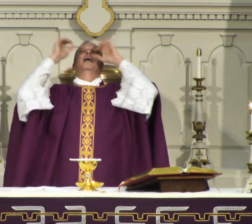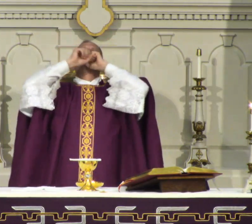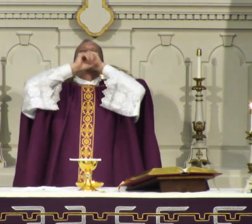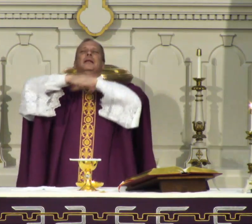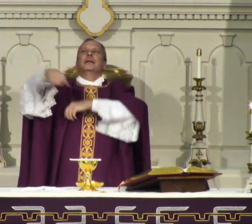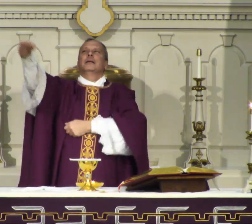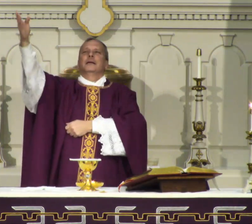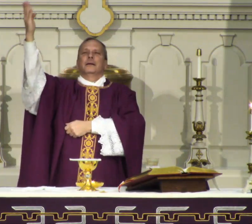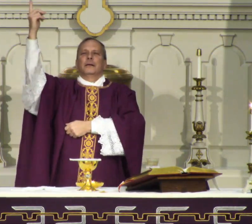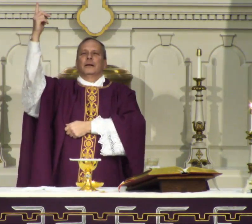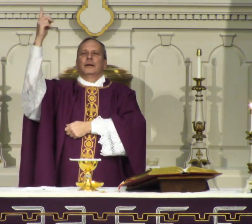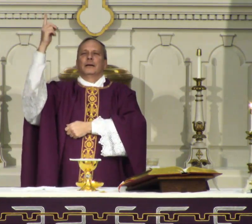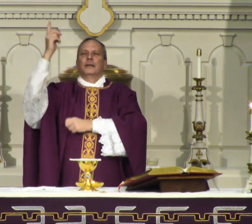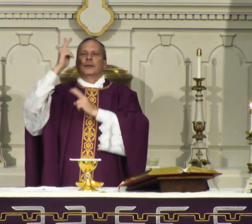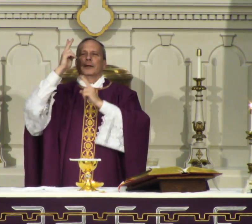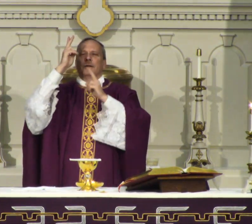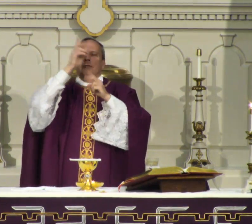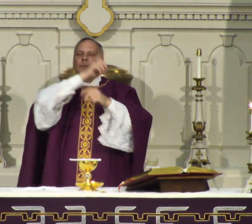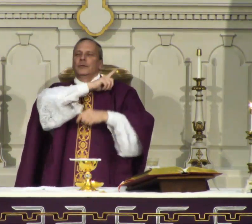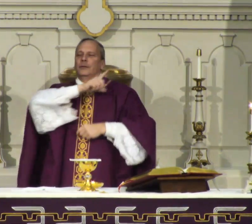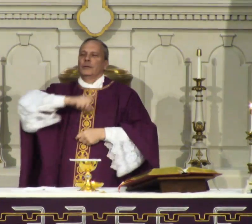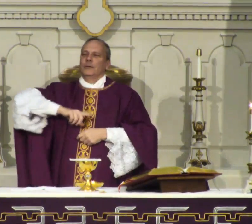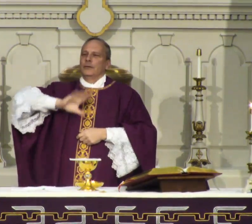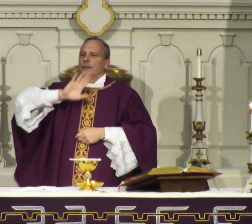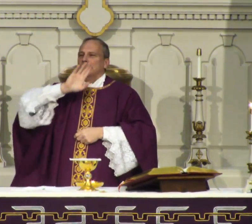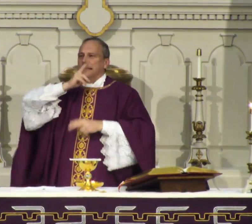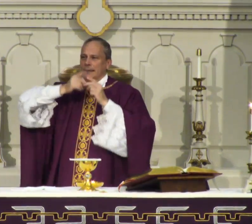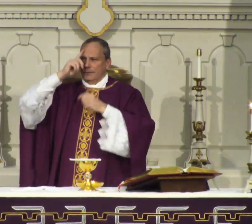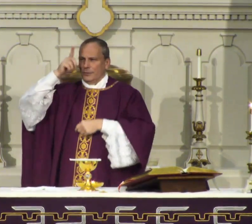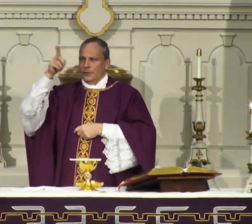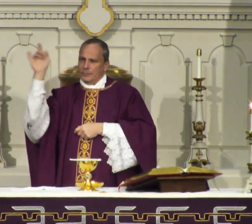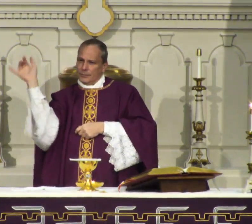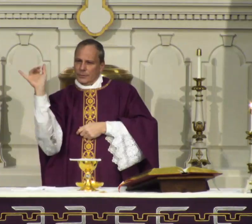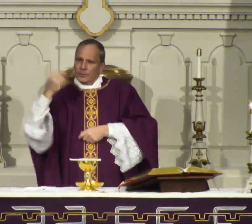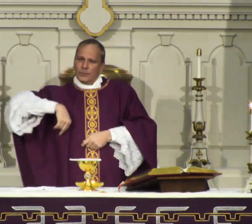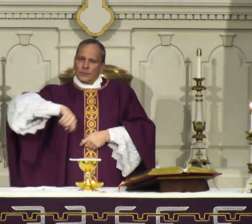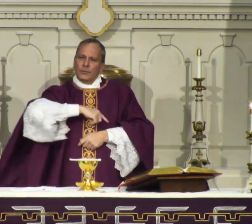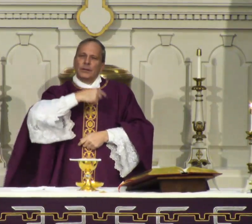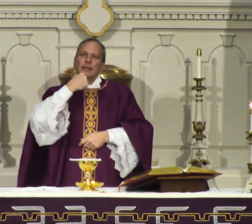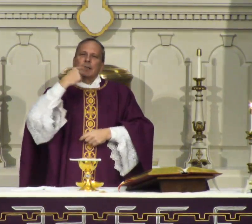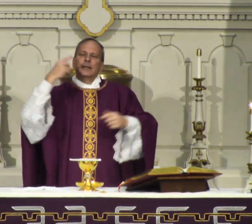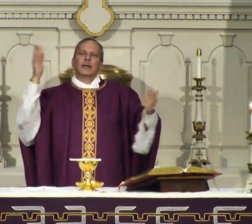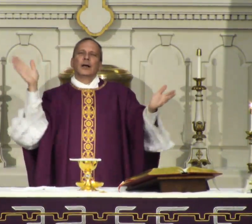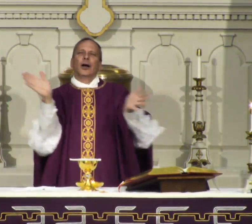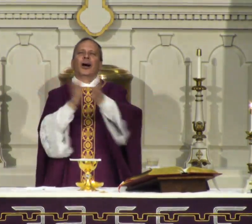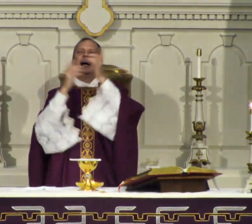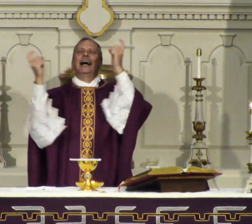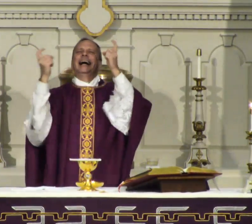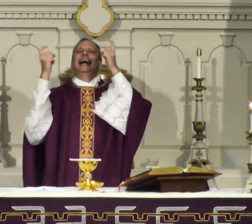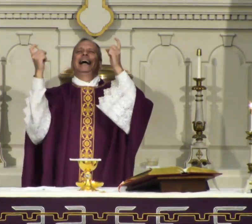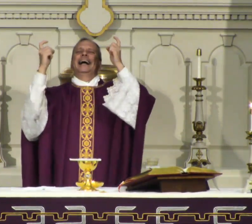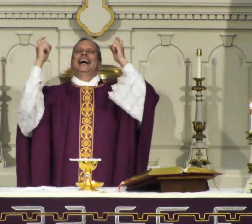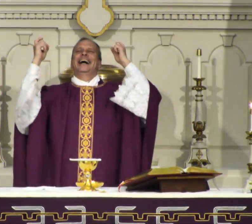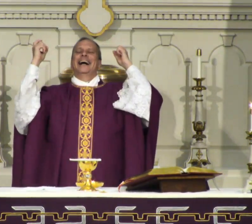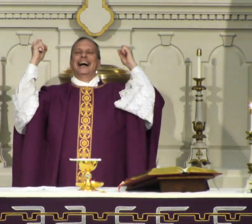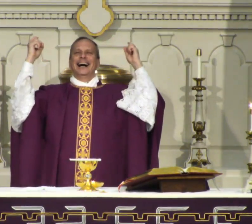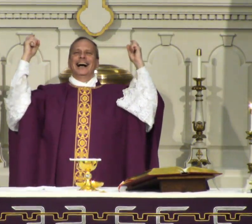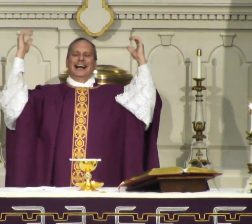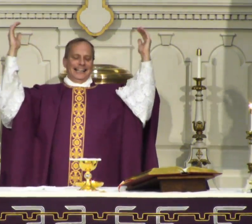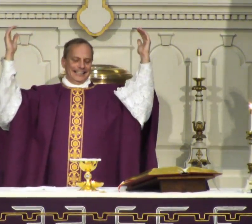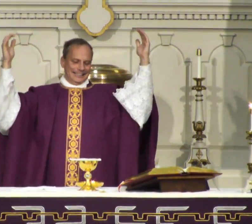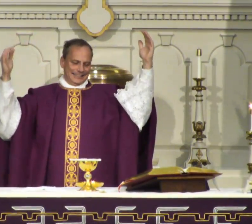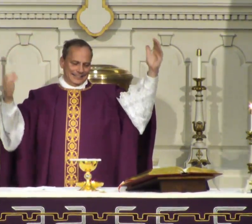the highest. Blessed is he who comes in the name of the Lord. Hosanna in the highest.